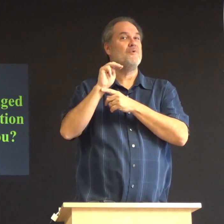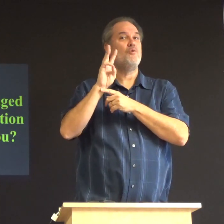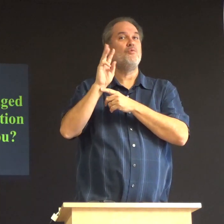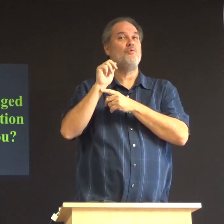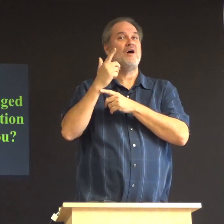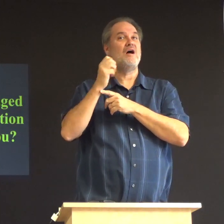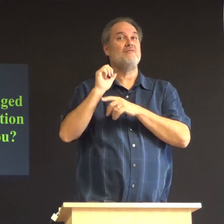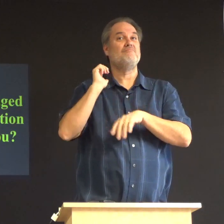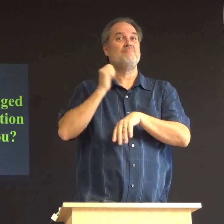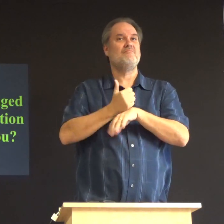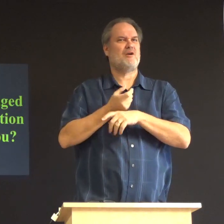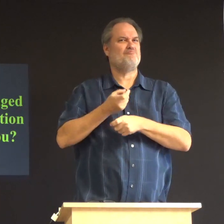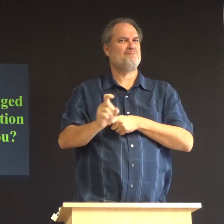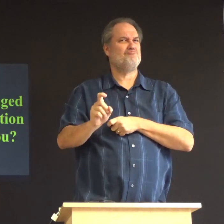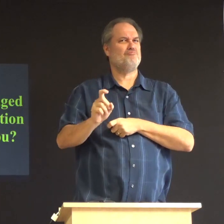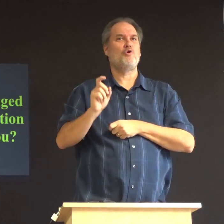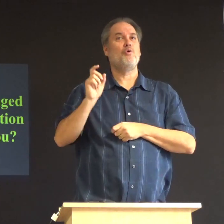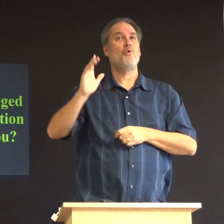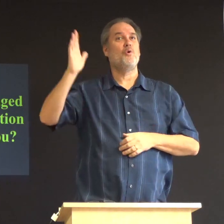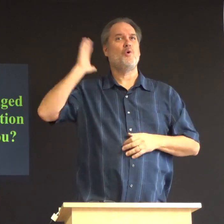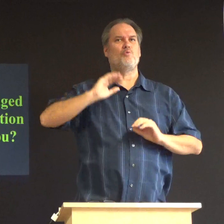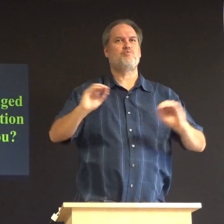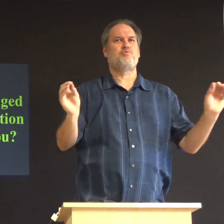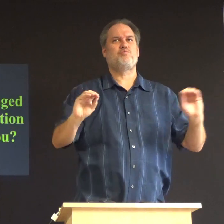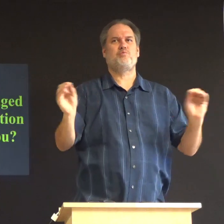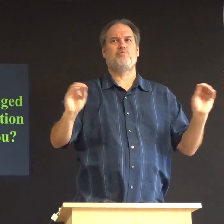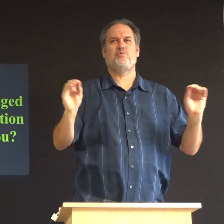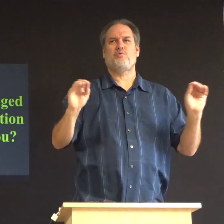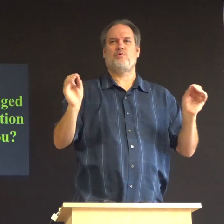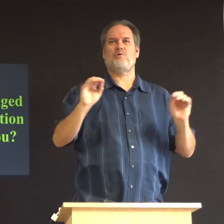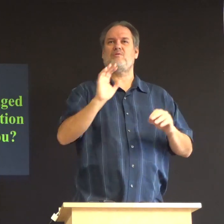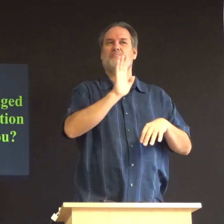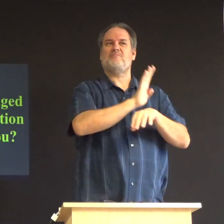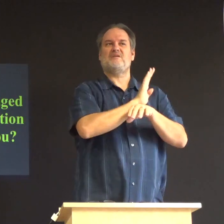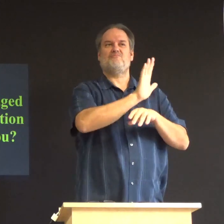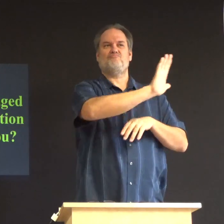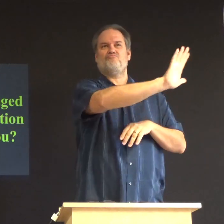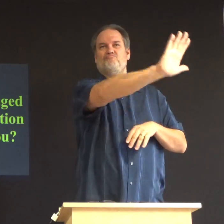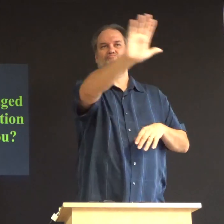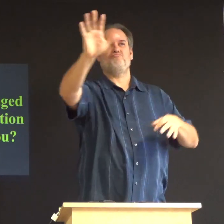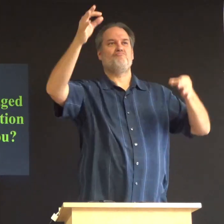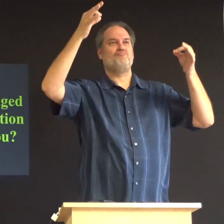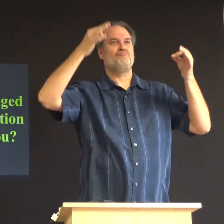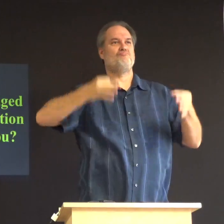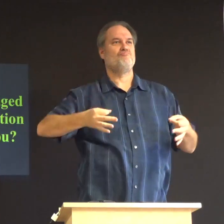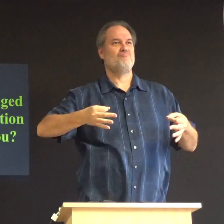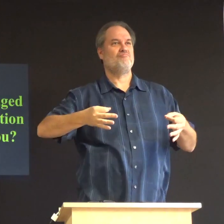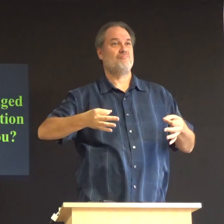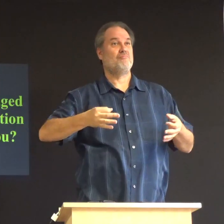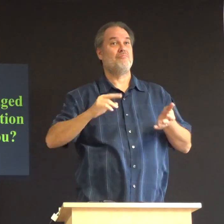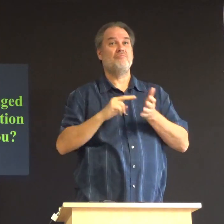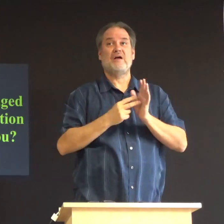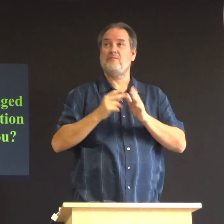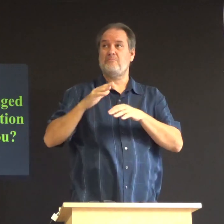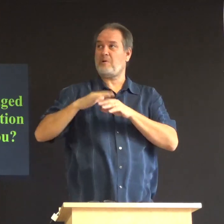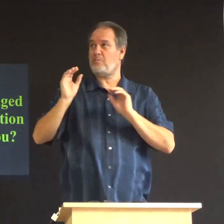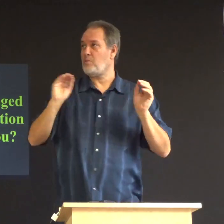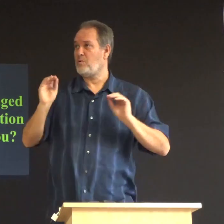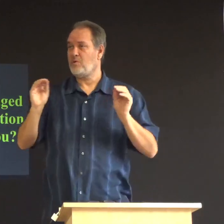wage set today has ruined us. Before there was no minimum wage, then the city was decided on